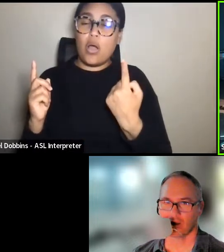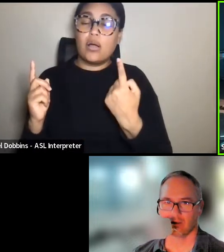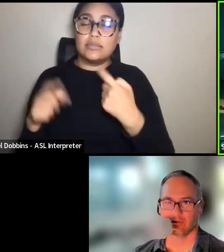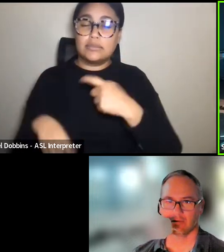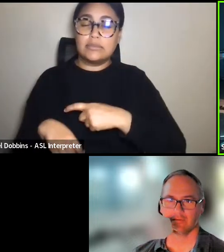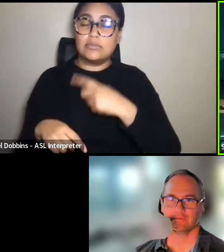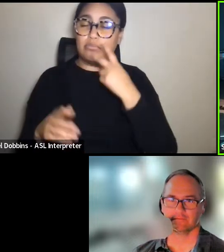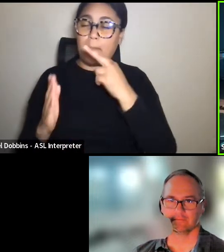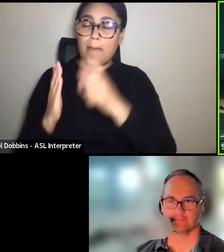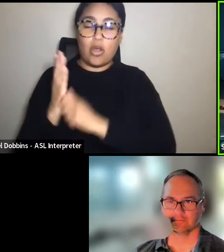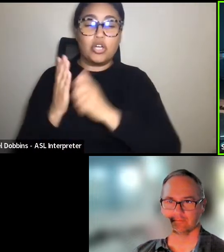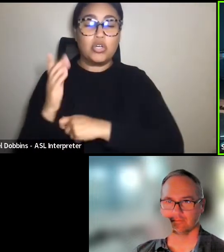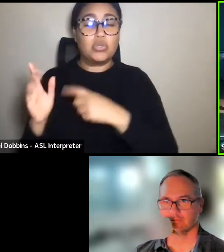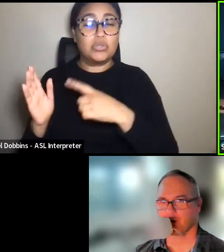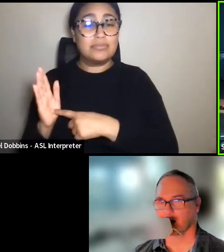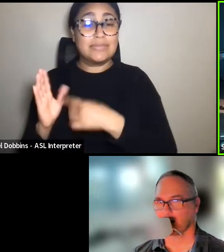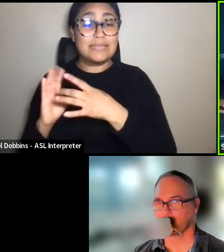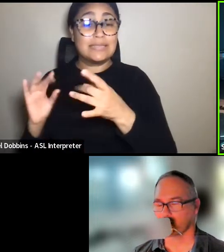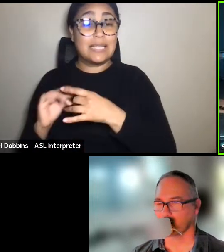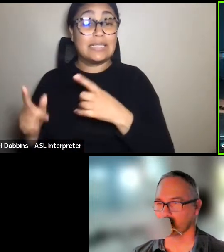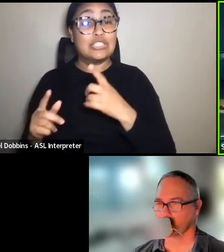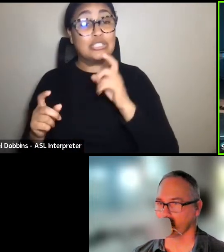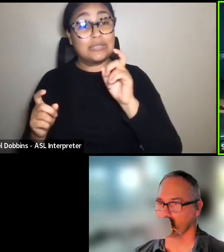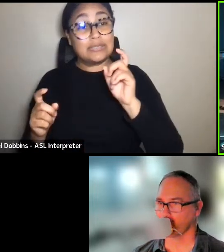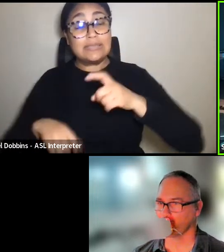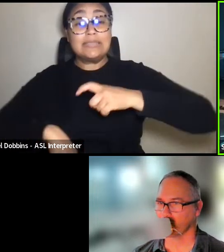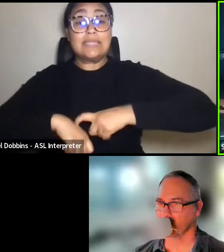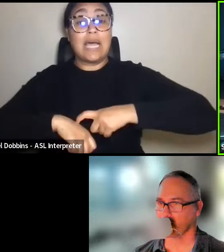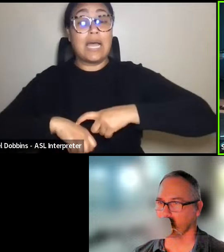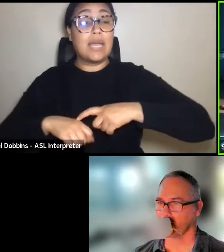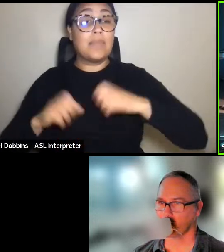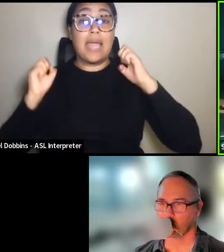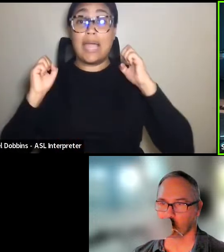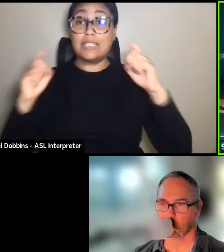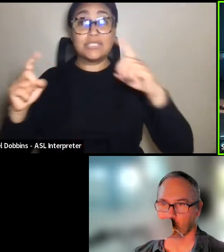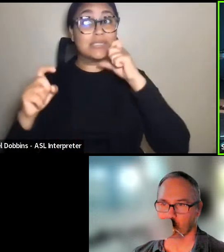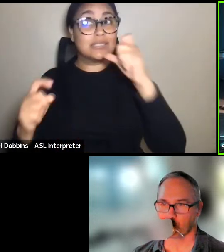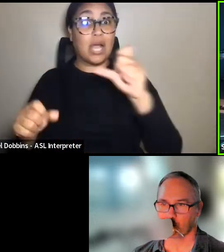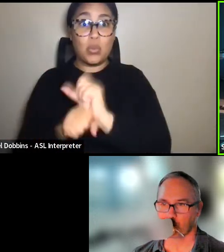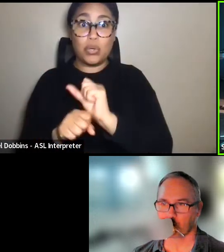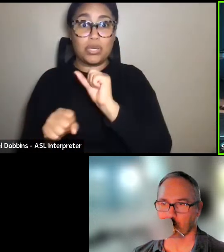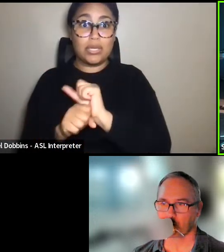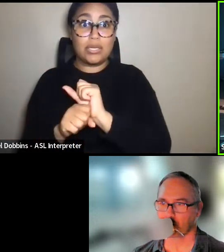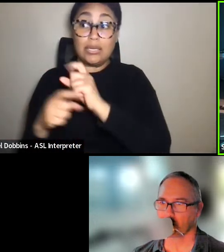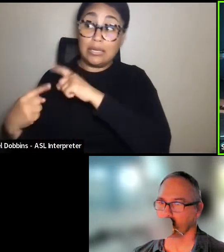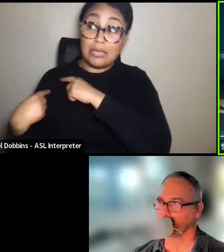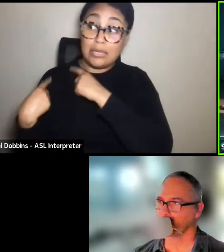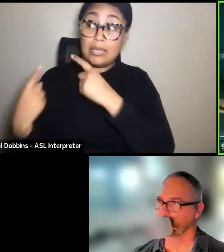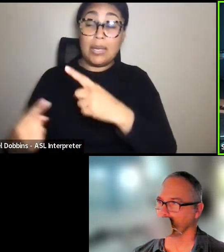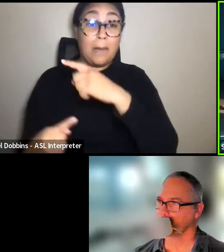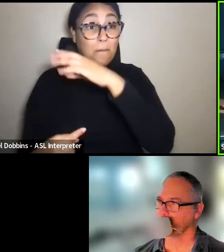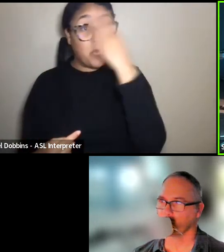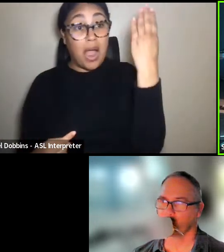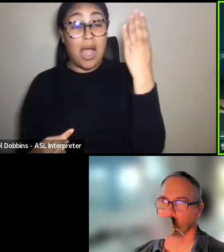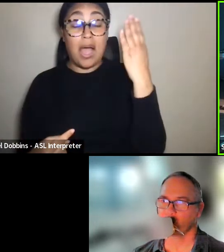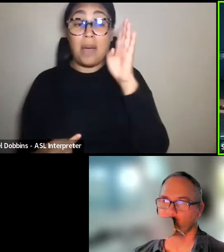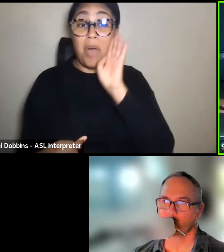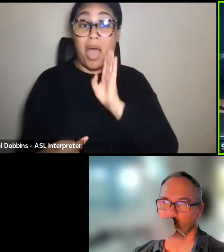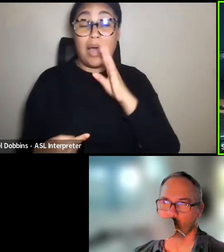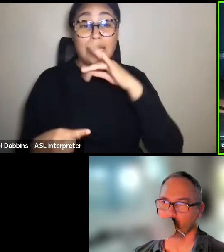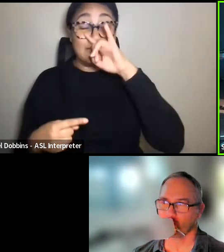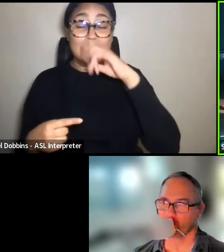to rethink education. It's not working. It hasn't worked for brown and Black kids. And here's an